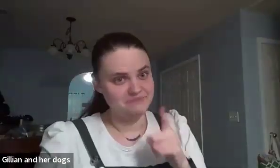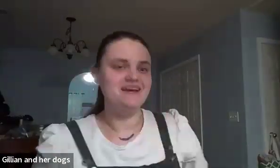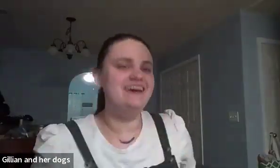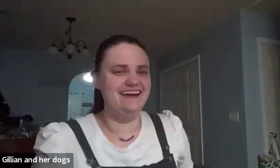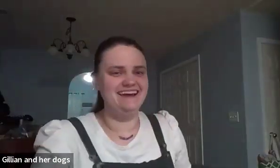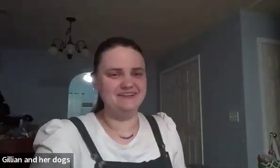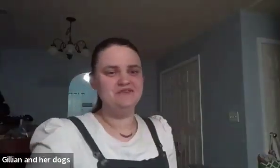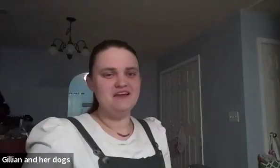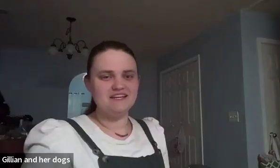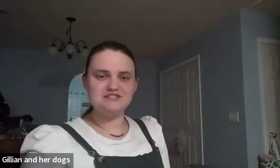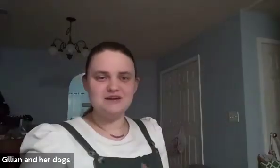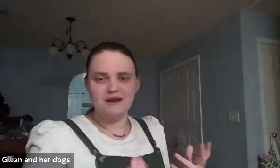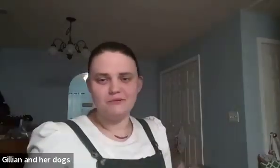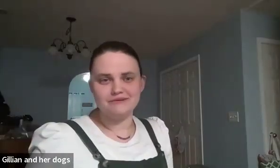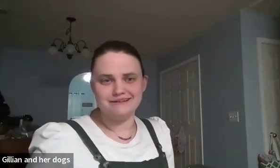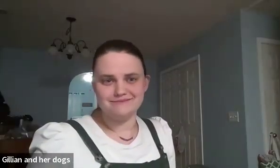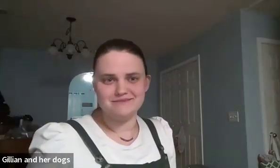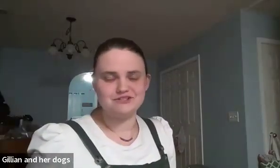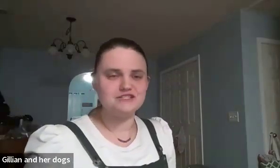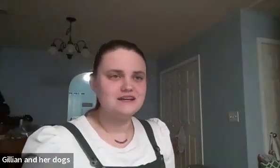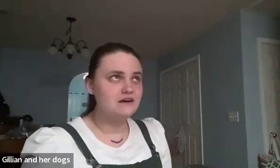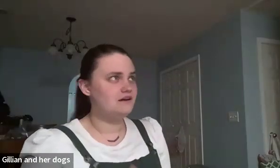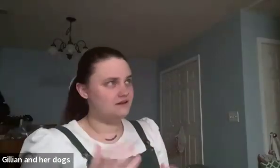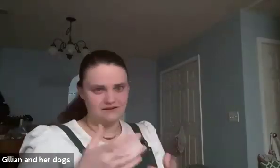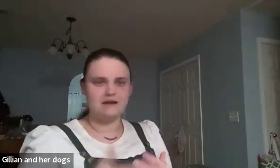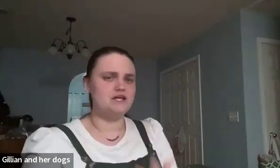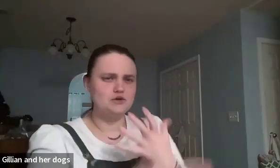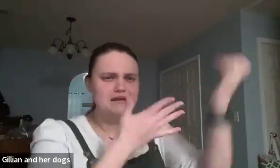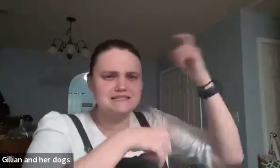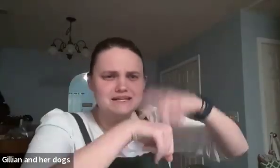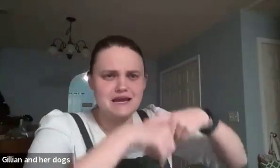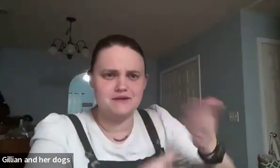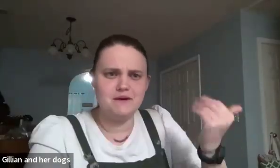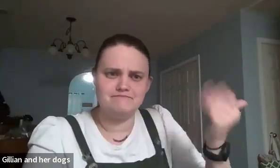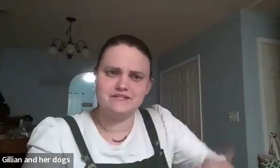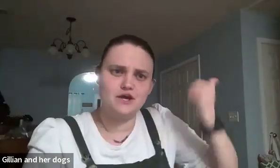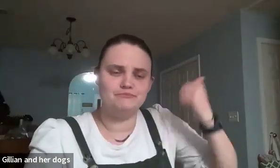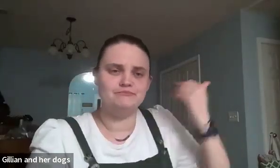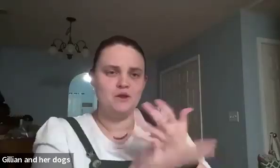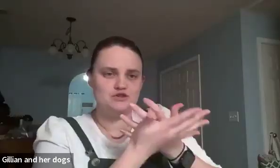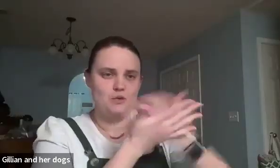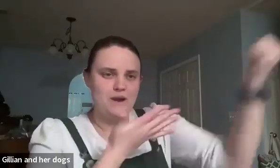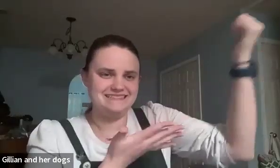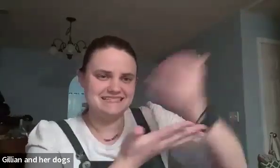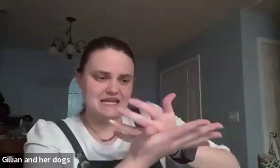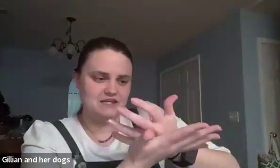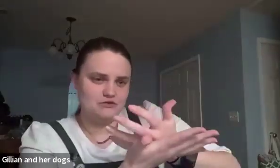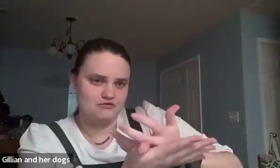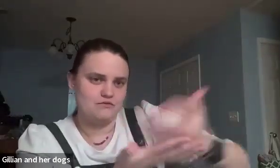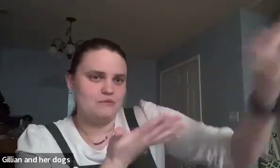one. Because, I work with kids. Sometimes they're just like, and I'm like, you're wasting my time. Come on, let's go. So waste, it's like you throwing